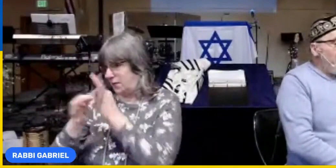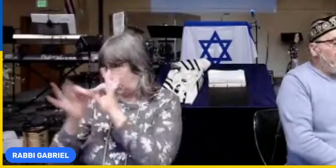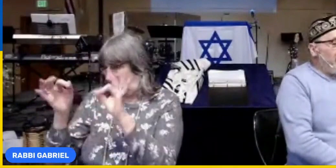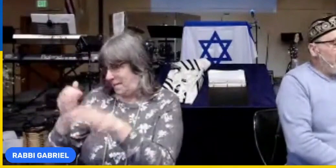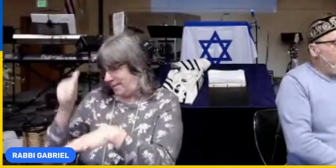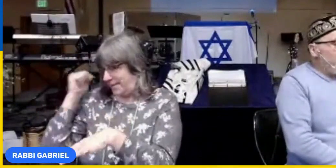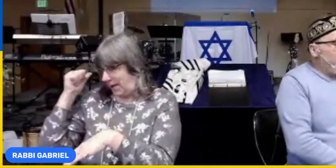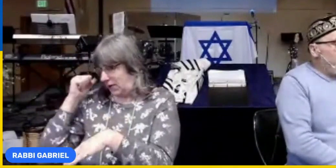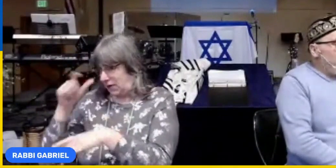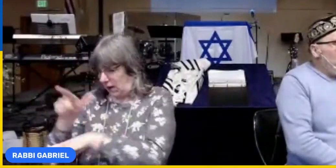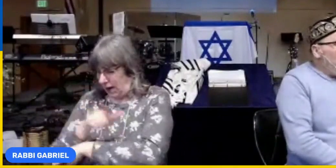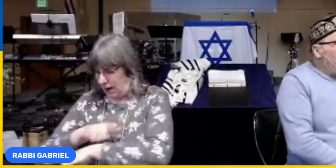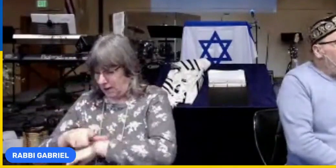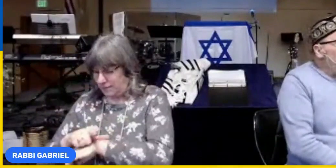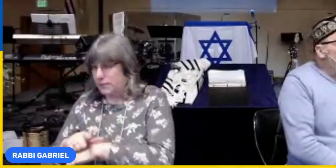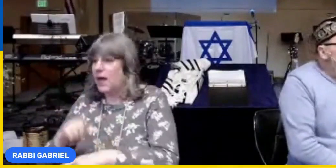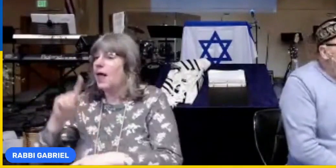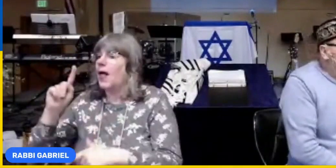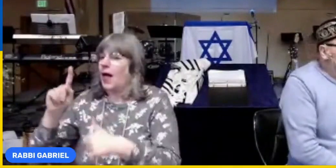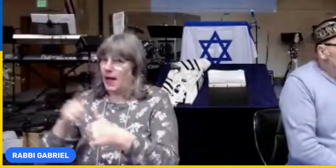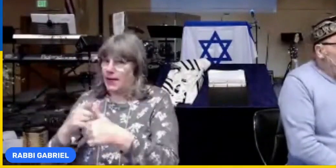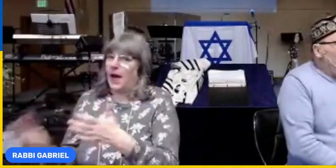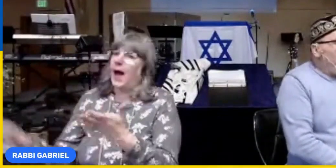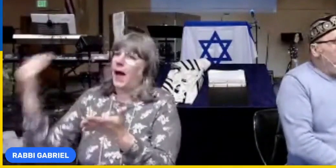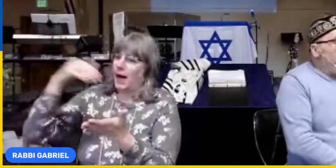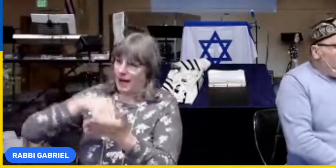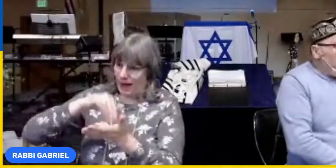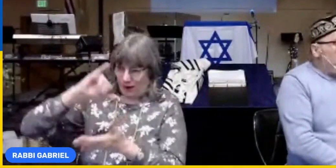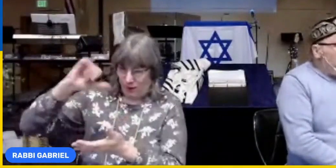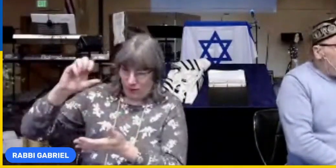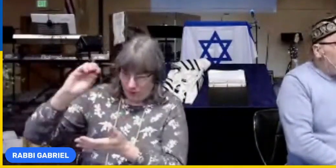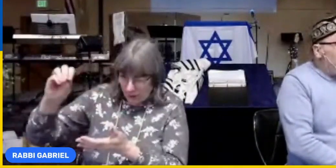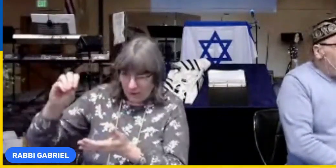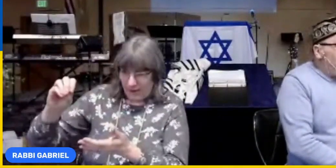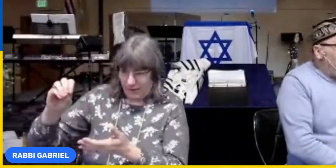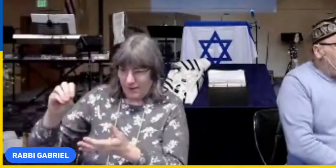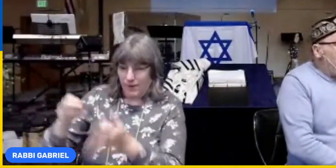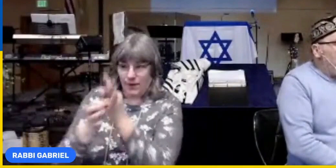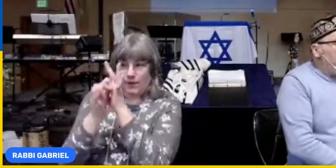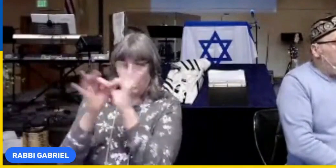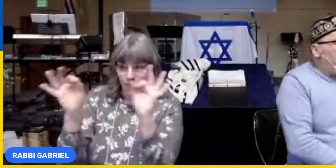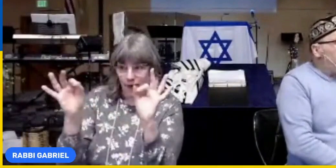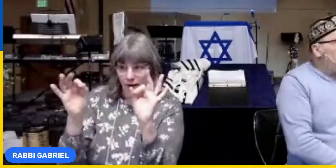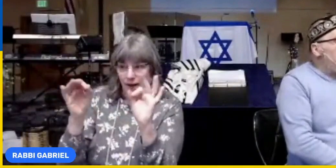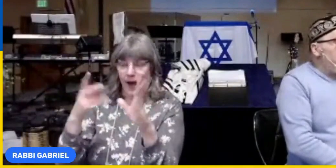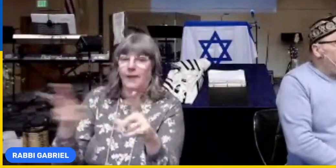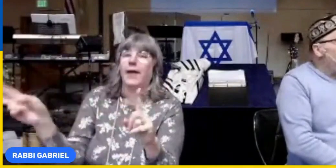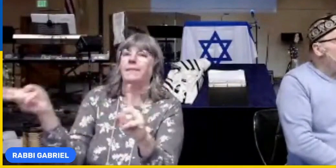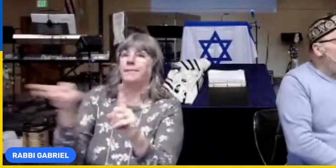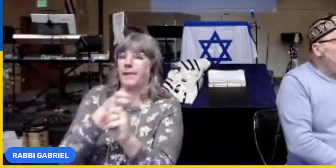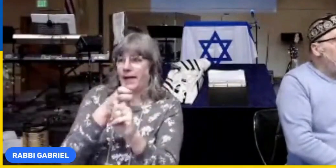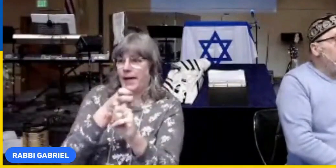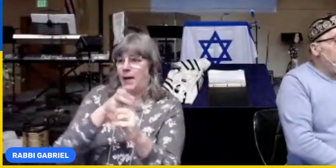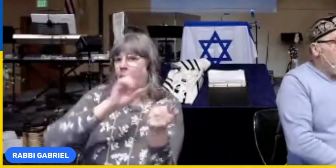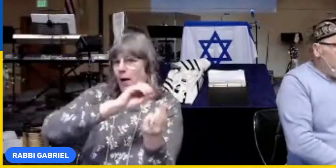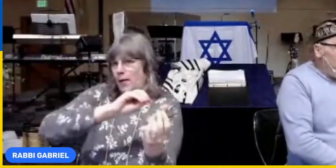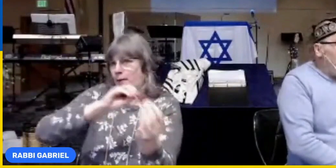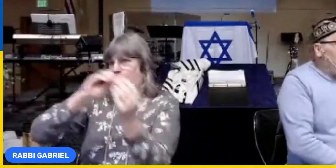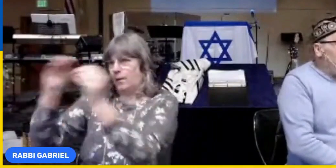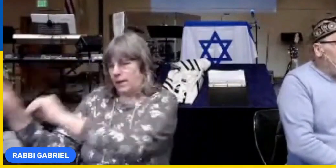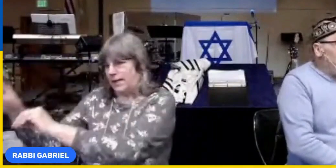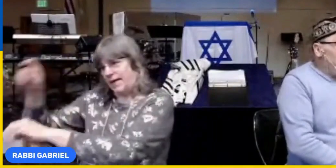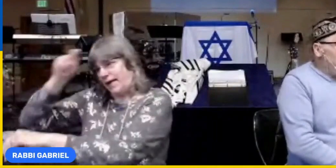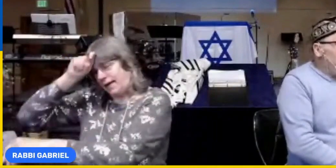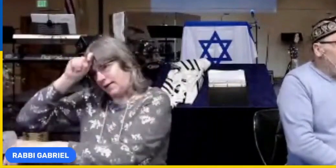as a slave, a forerunner of the bondage that was destined to befall the children of Israel